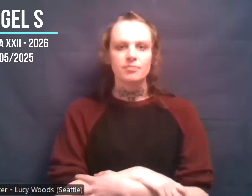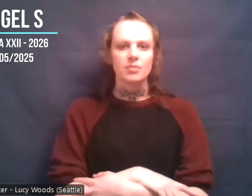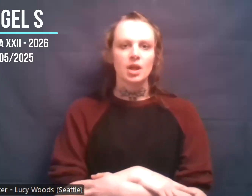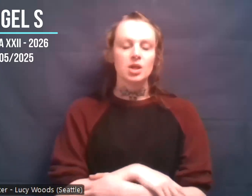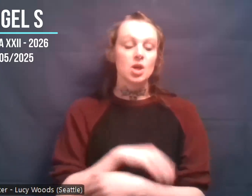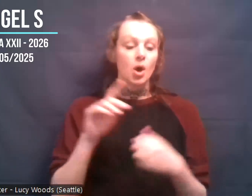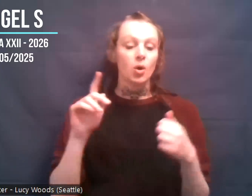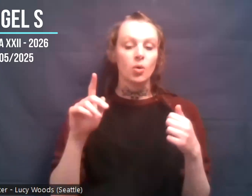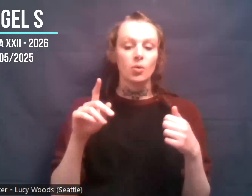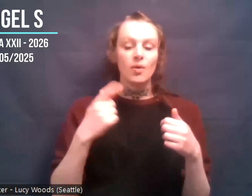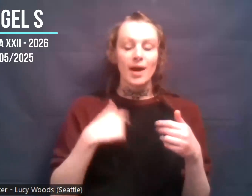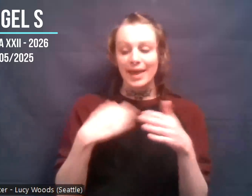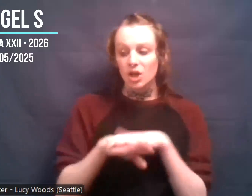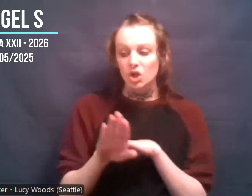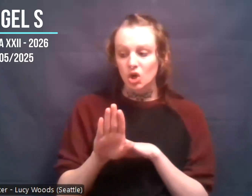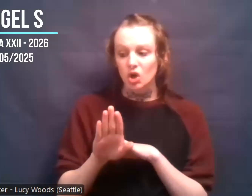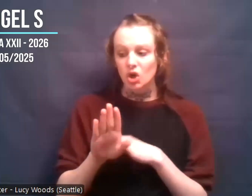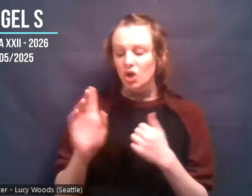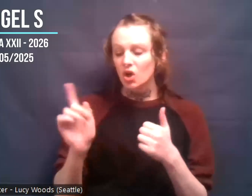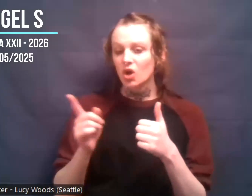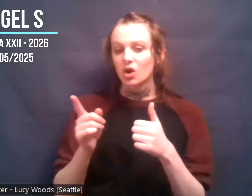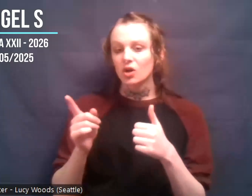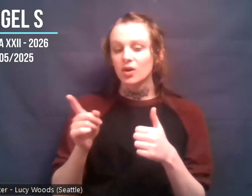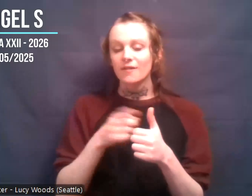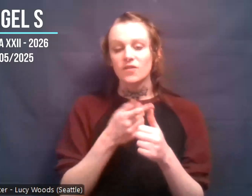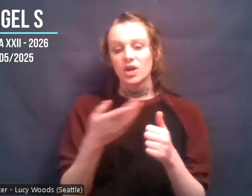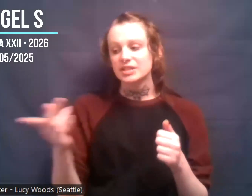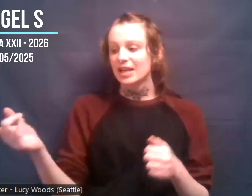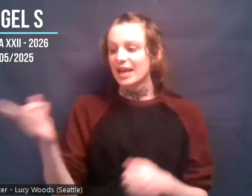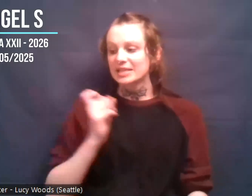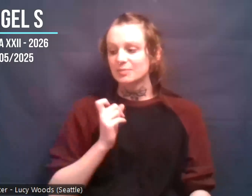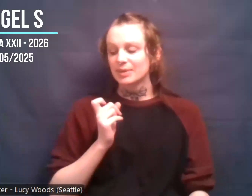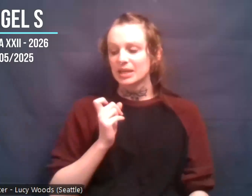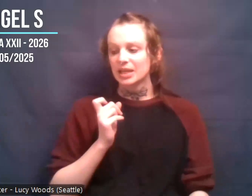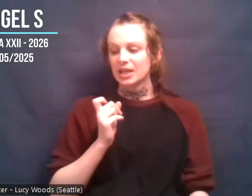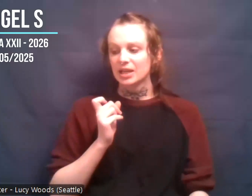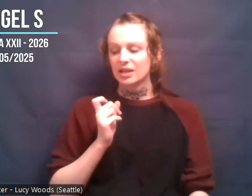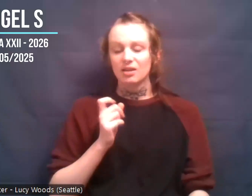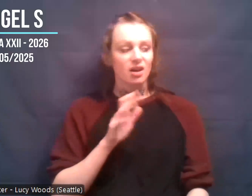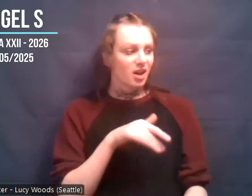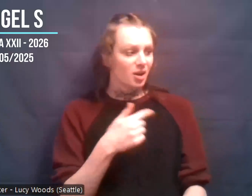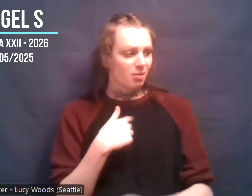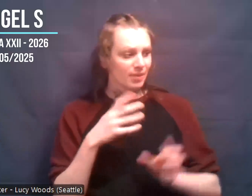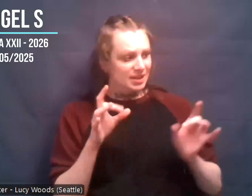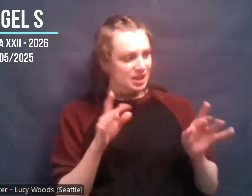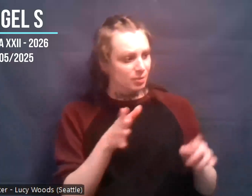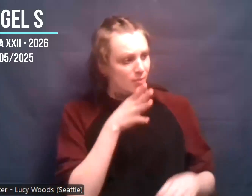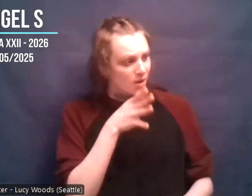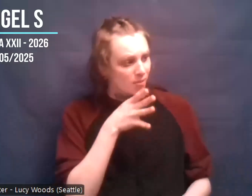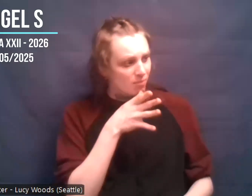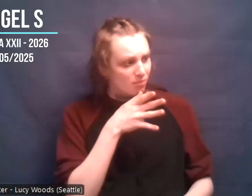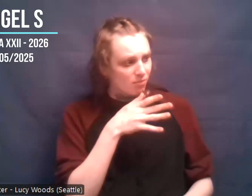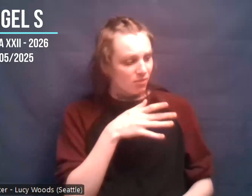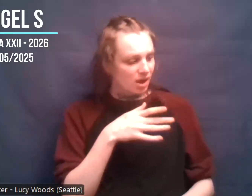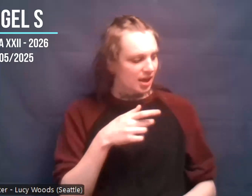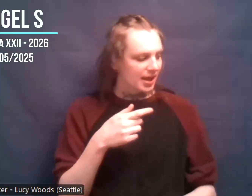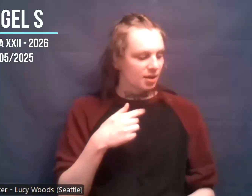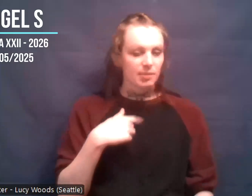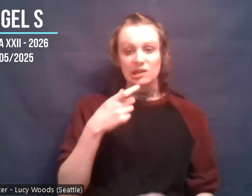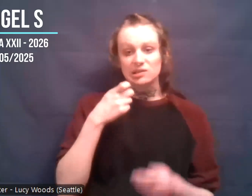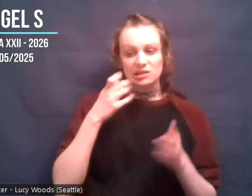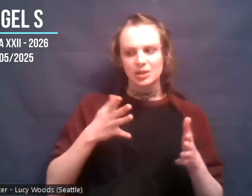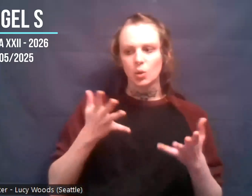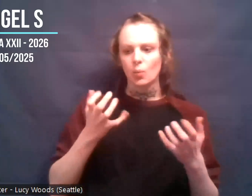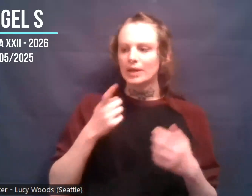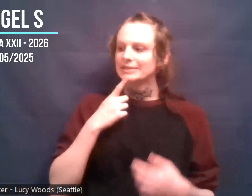mom?" And the vindictive part of me wanted to say yes. But the other part that